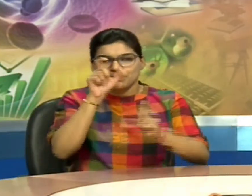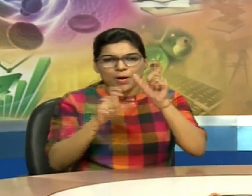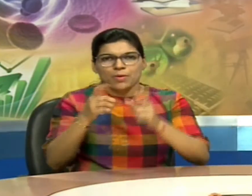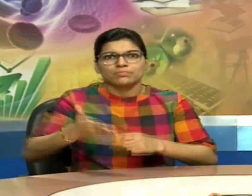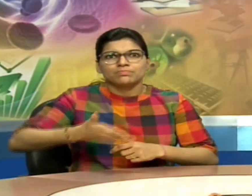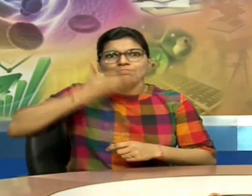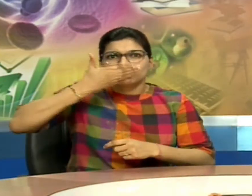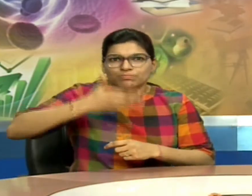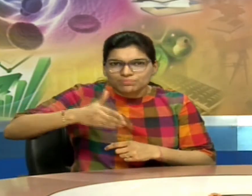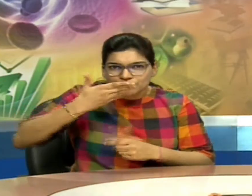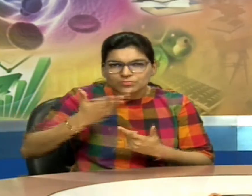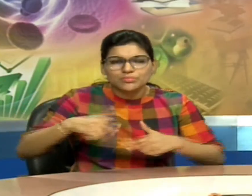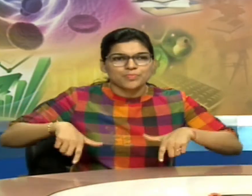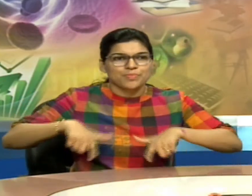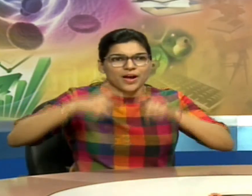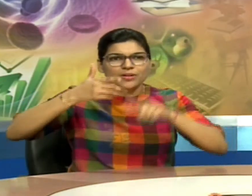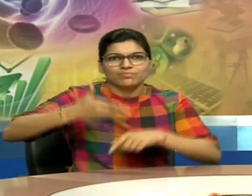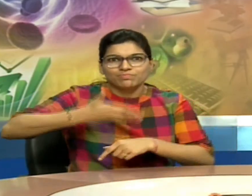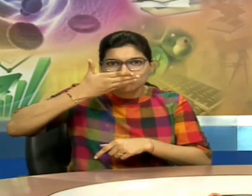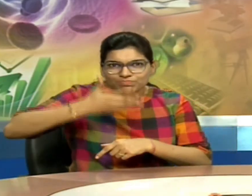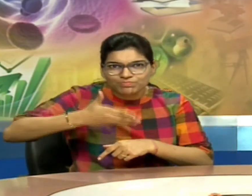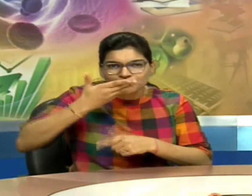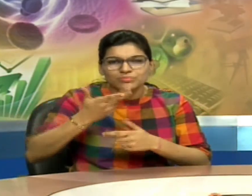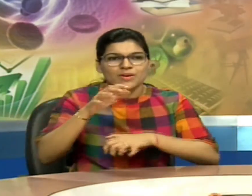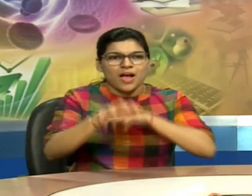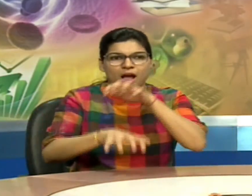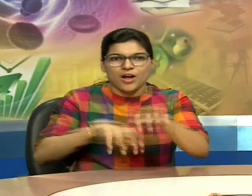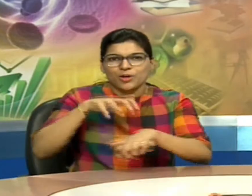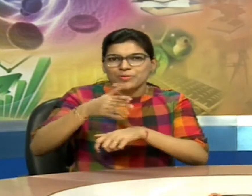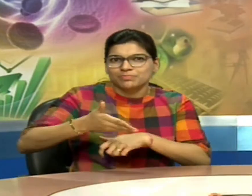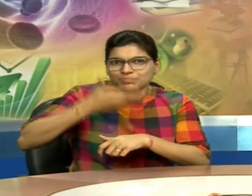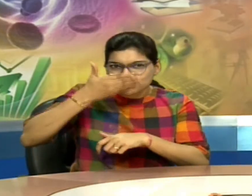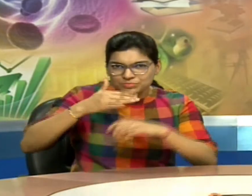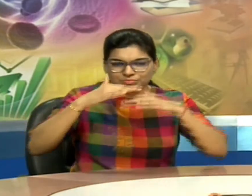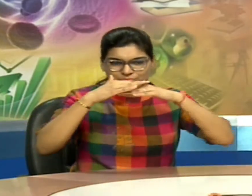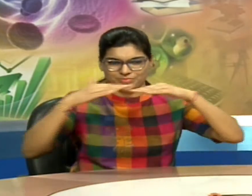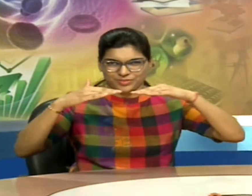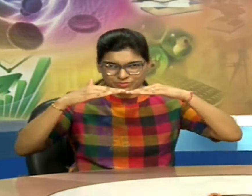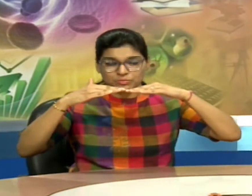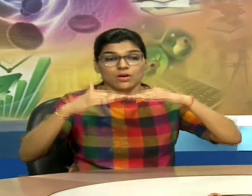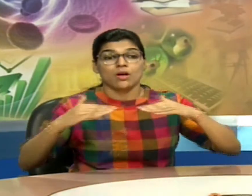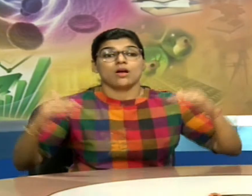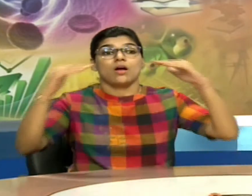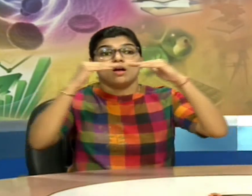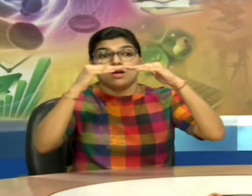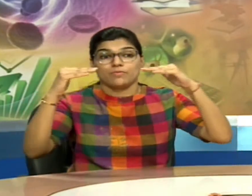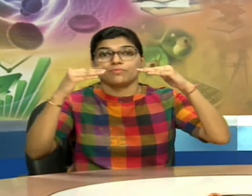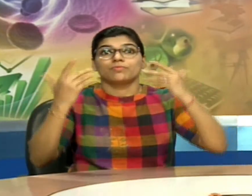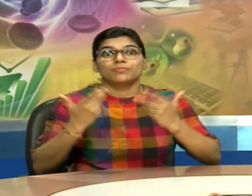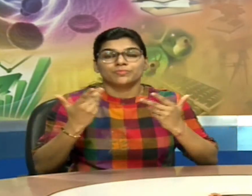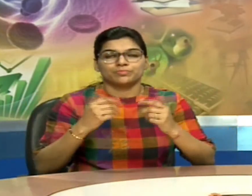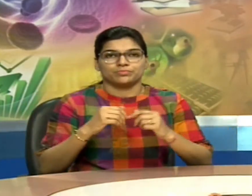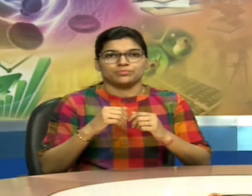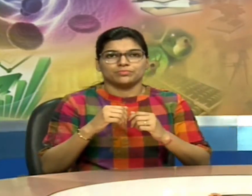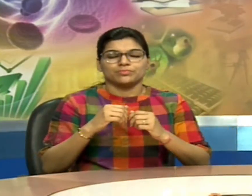we feel air, wind in the atmosphere, we all breathe. There are different layers